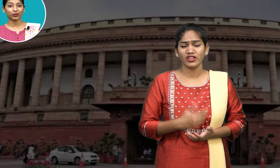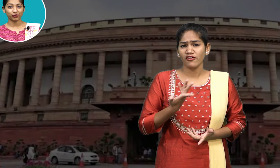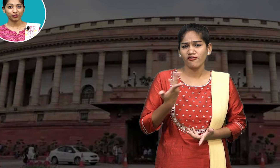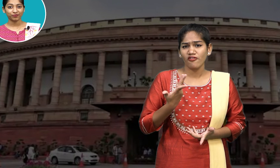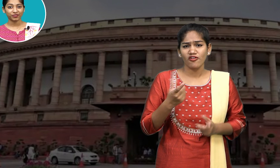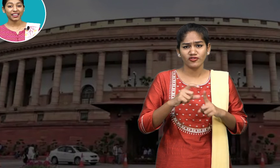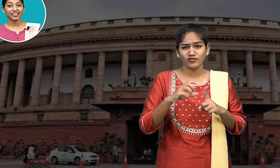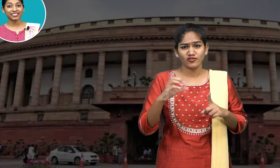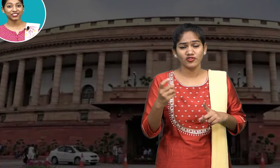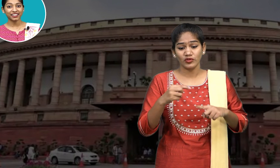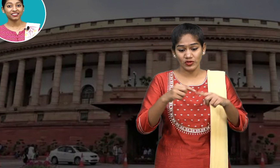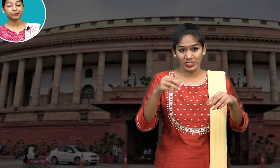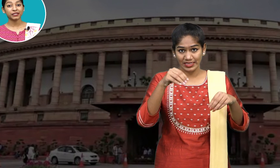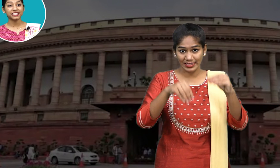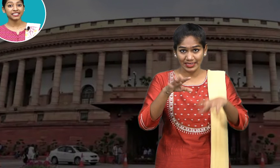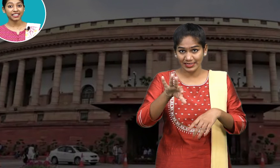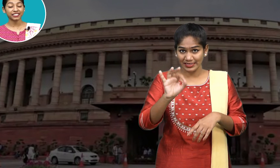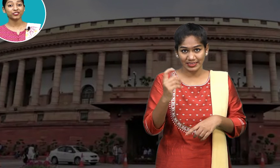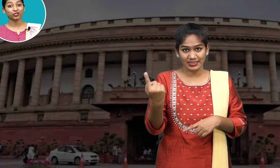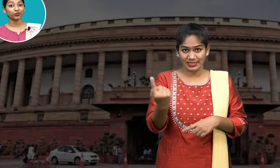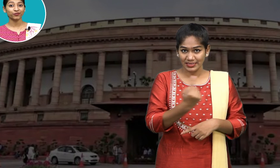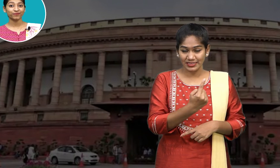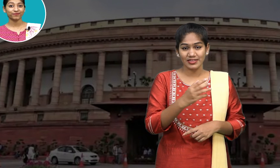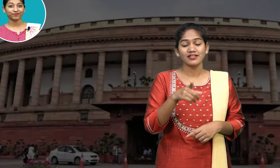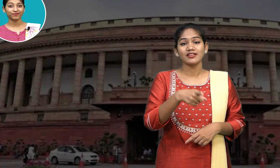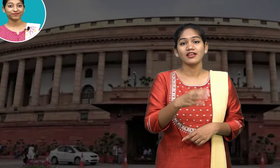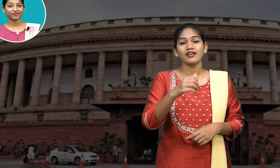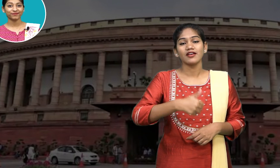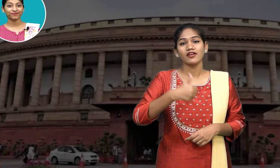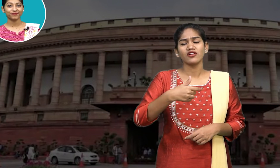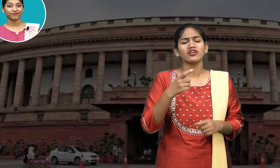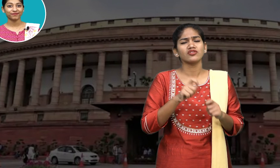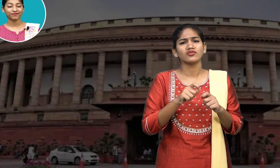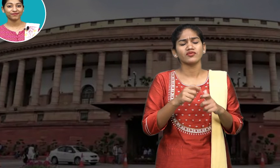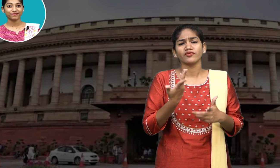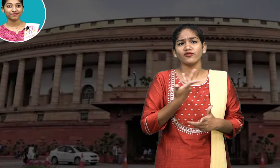What do the elected representatives do?